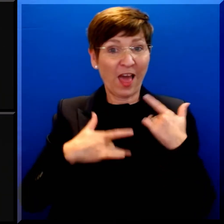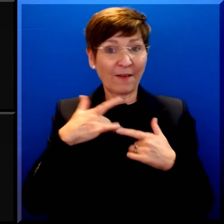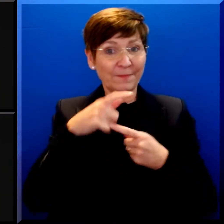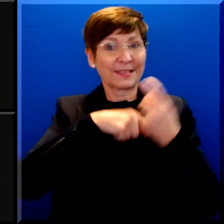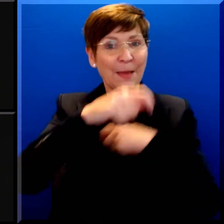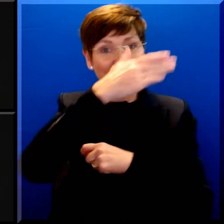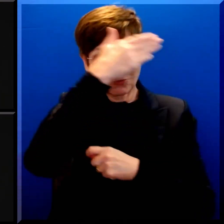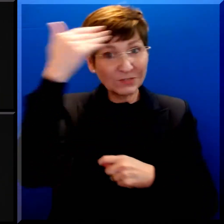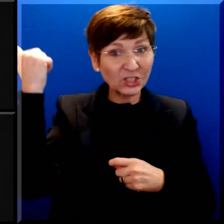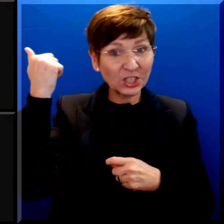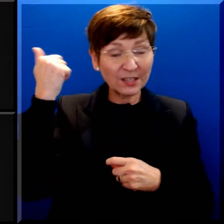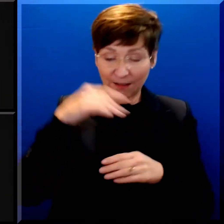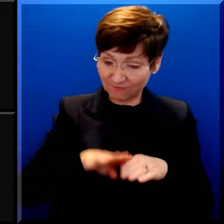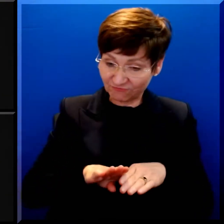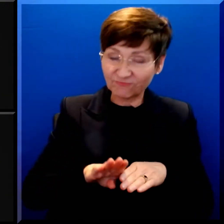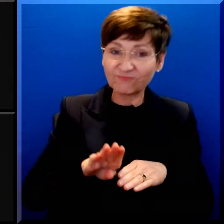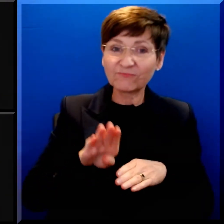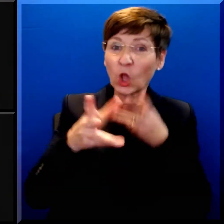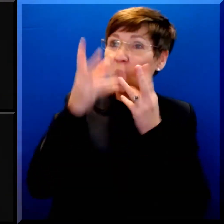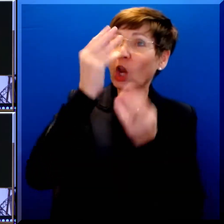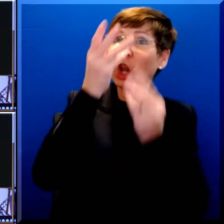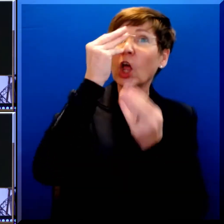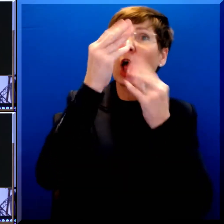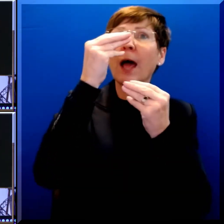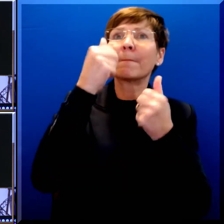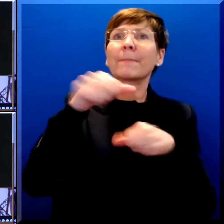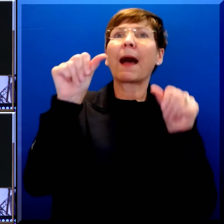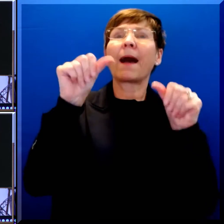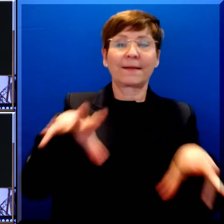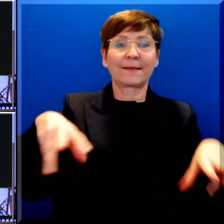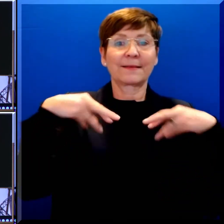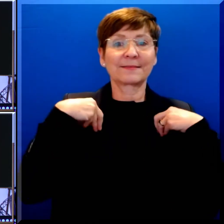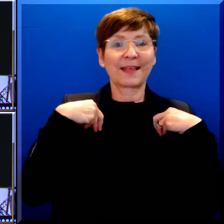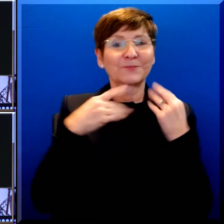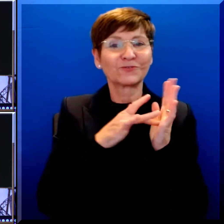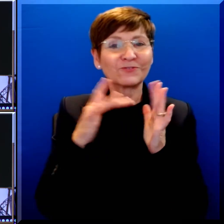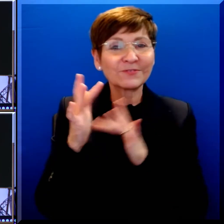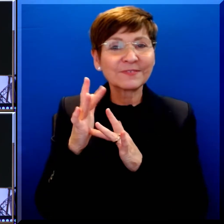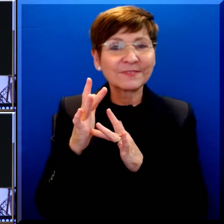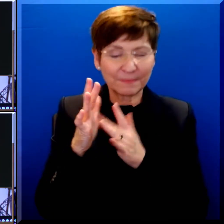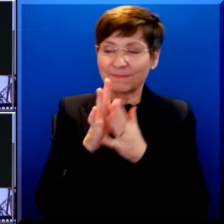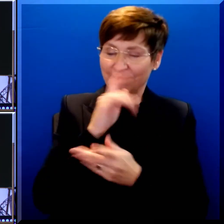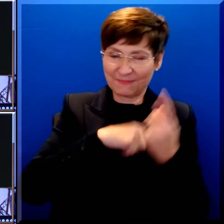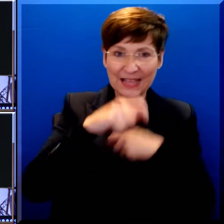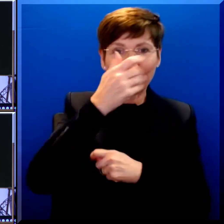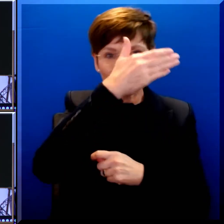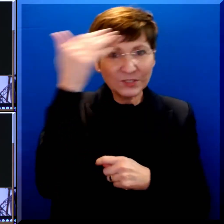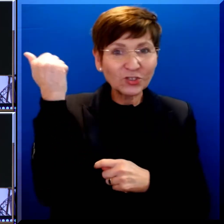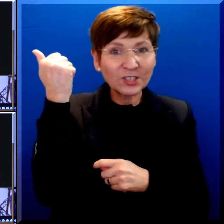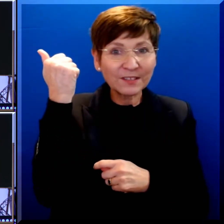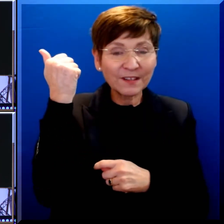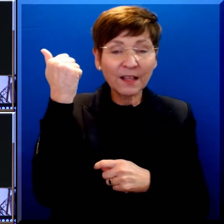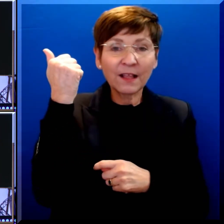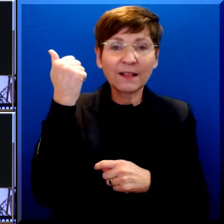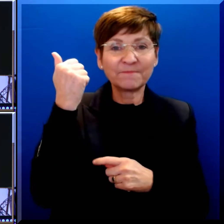down here, goes up, goes down into a dip, and eventually goes on. Think of it this way, if you're new, I'll just quick